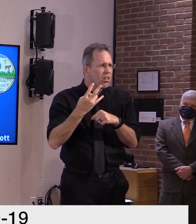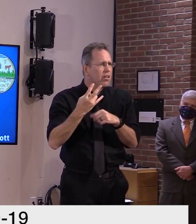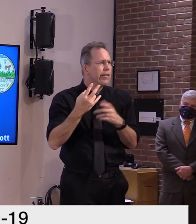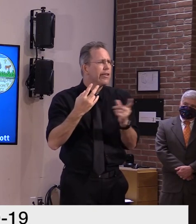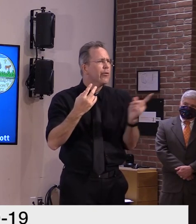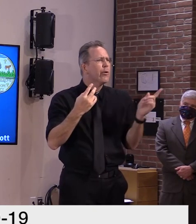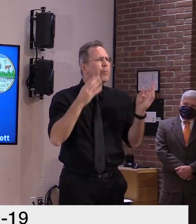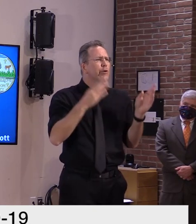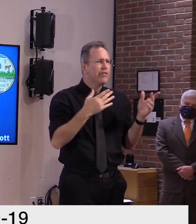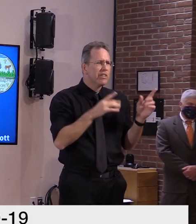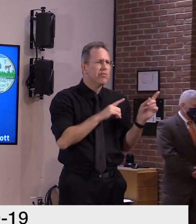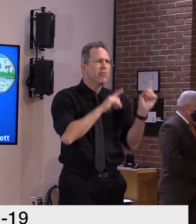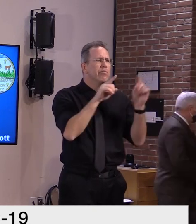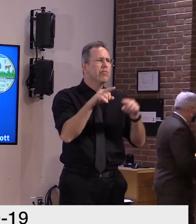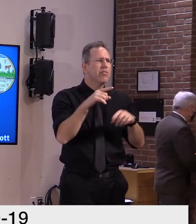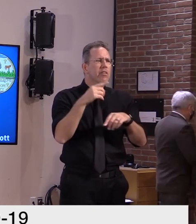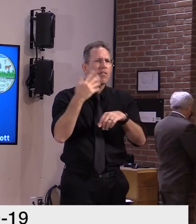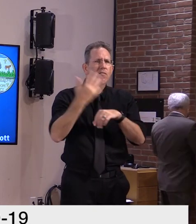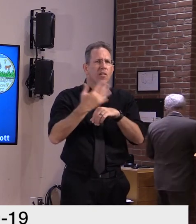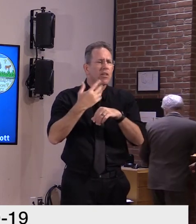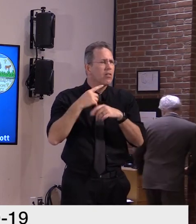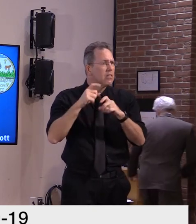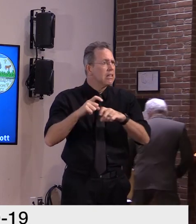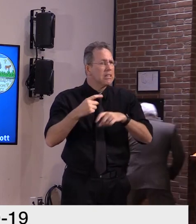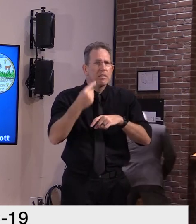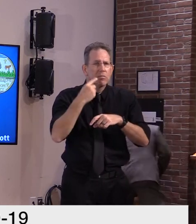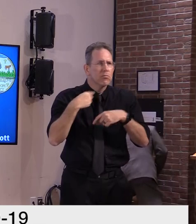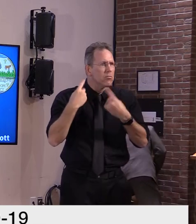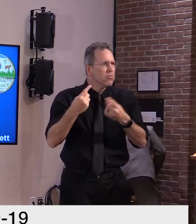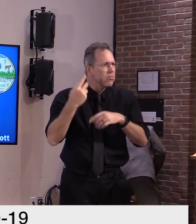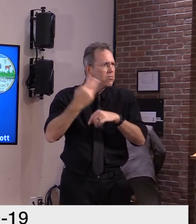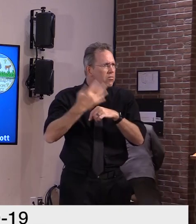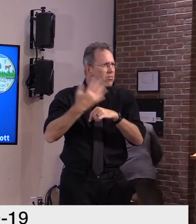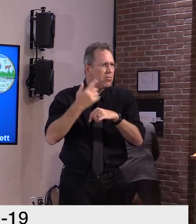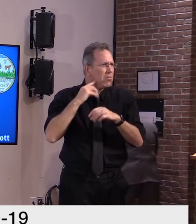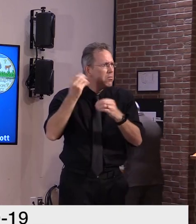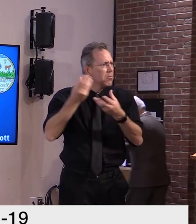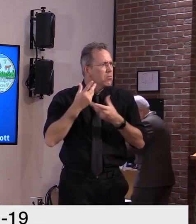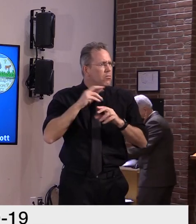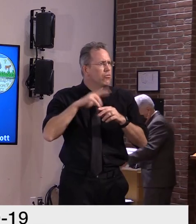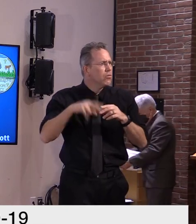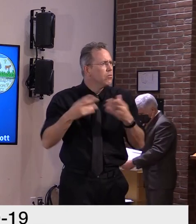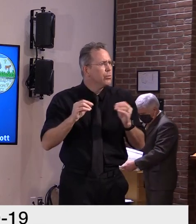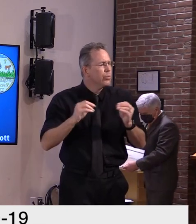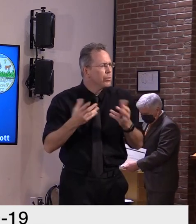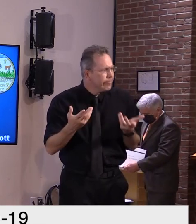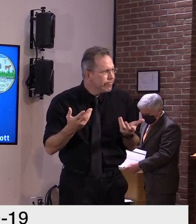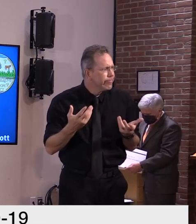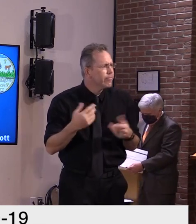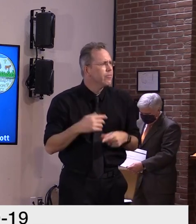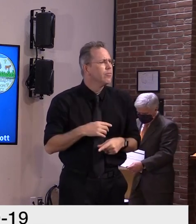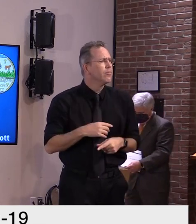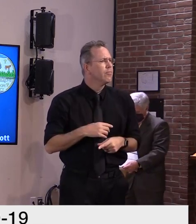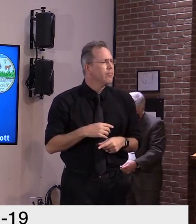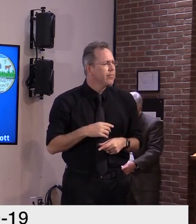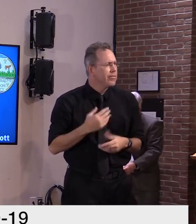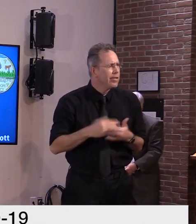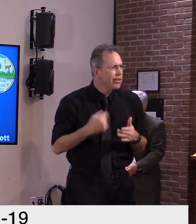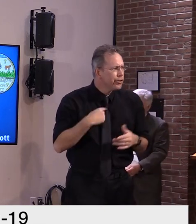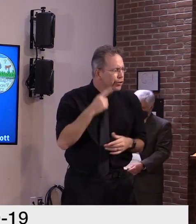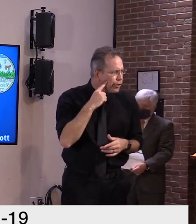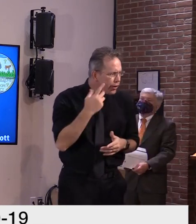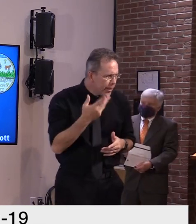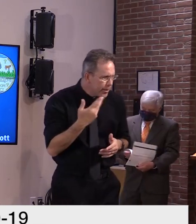7th day test. It's now been 5 days, and they're still waiting on getting their responses. Is that typical, or? Yeah, the latest data that we have is still, I think, a maximum of